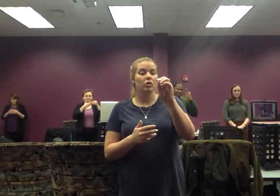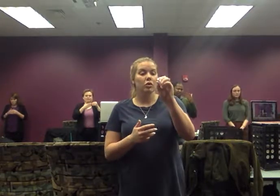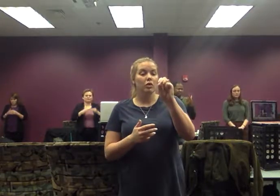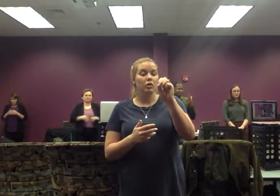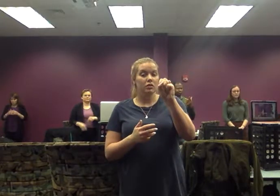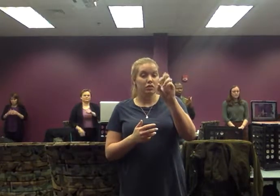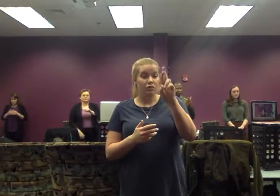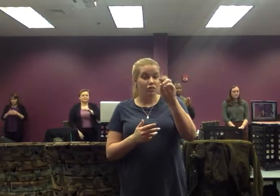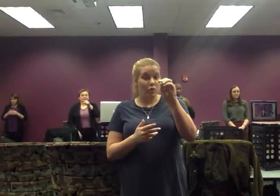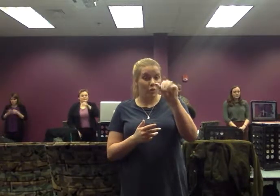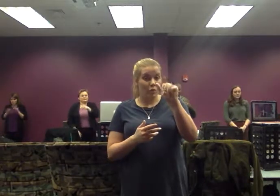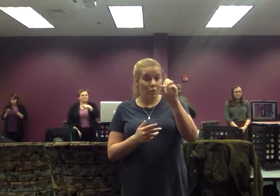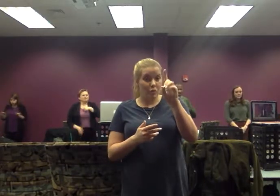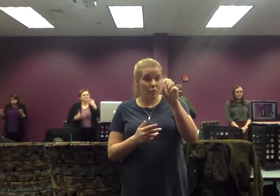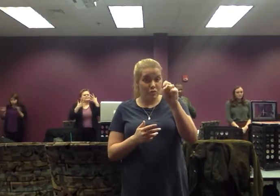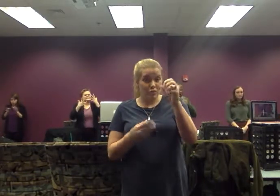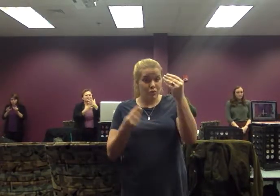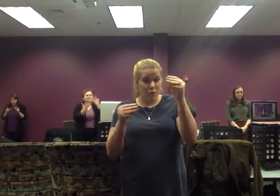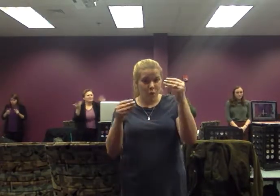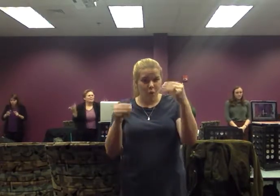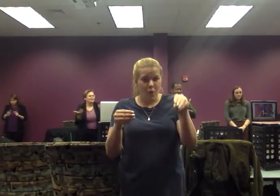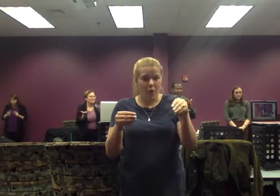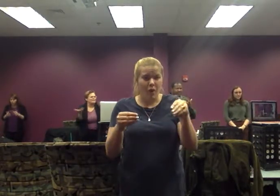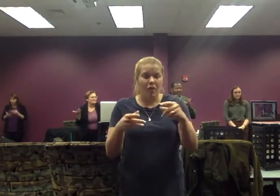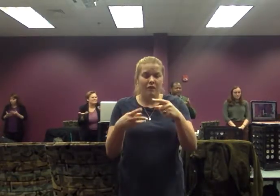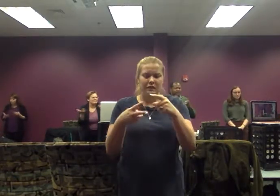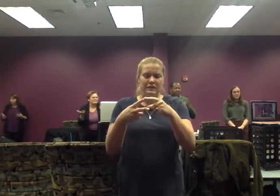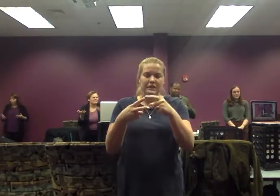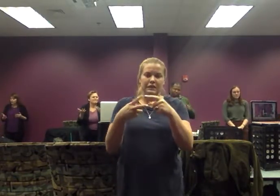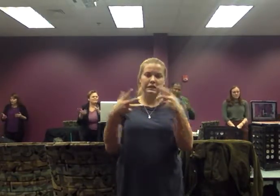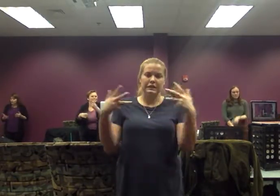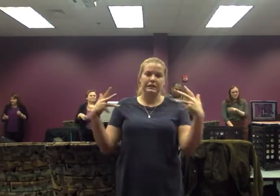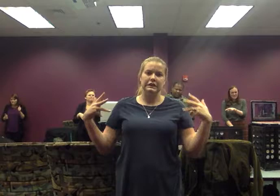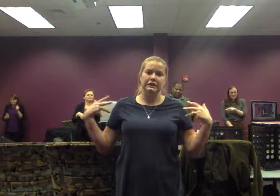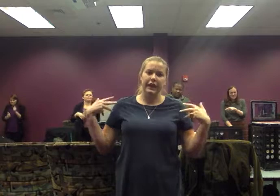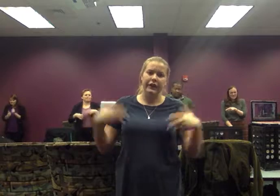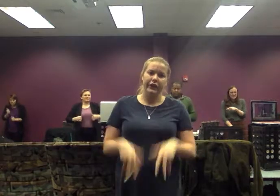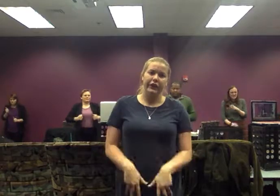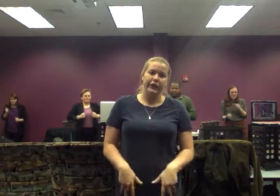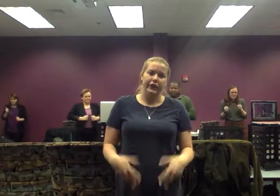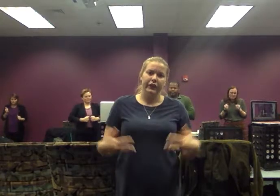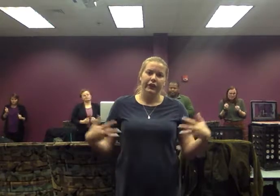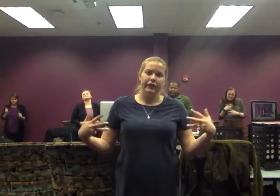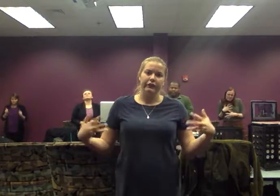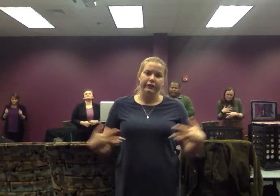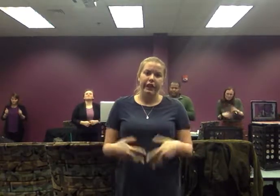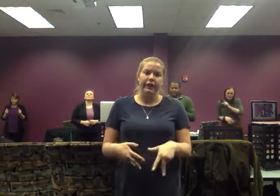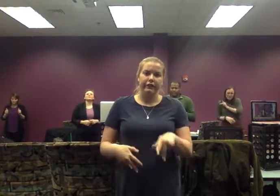Hamilton was afraid of what he called king mob, meaning ordinary